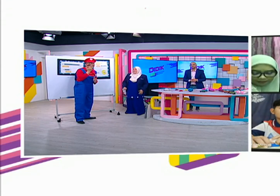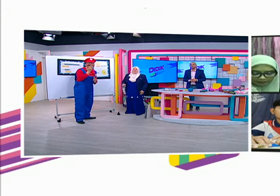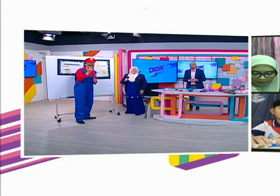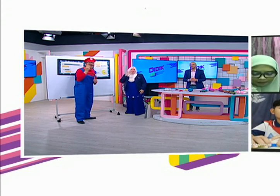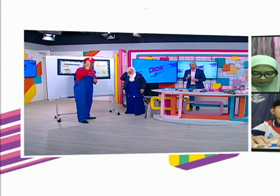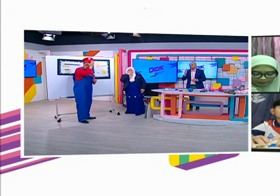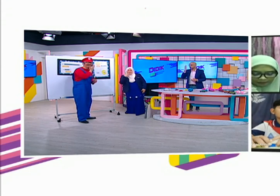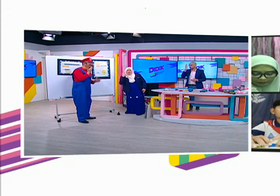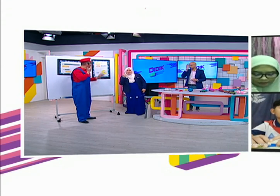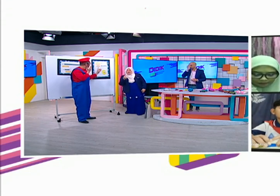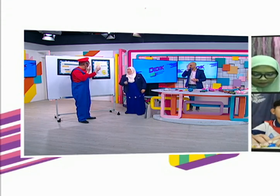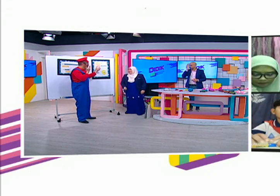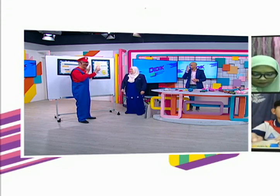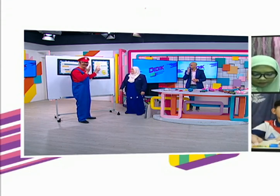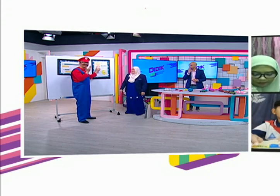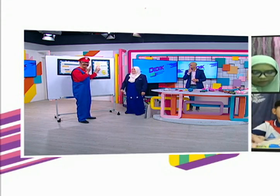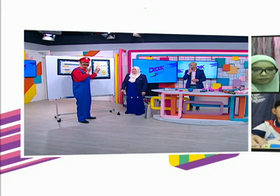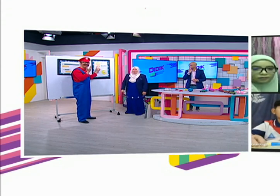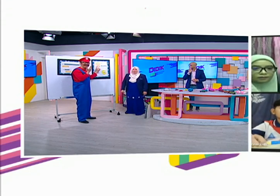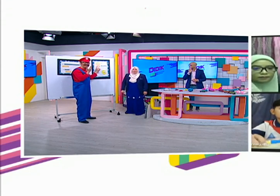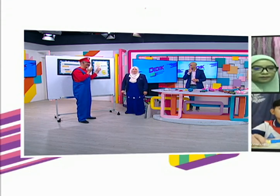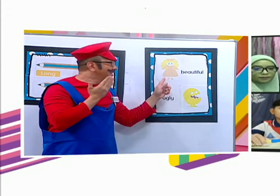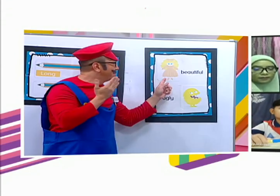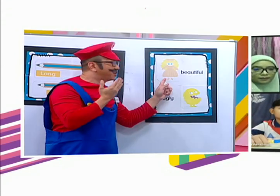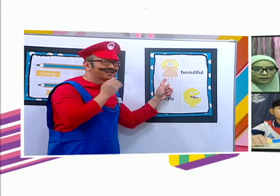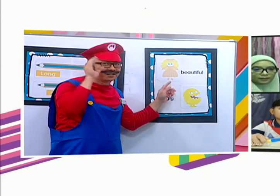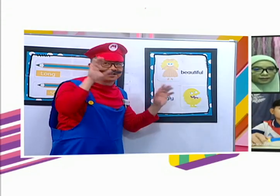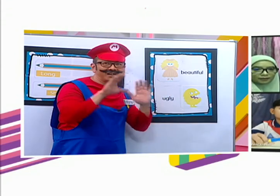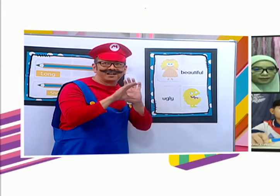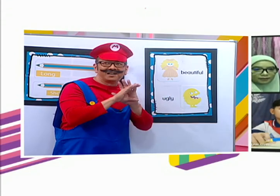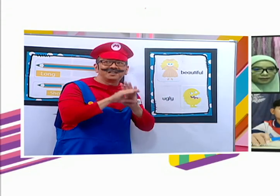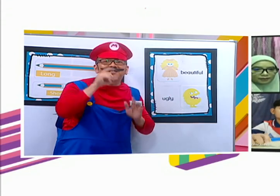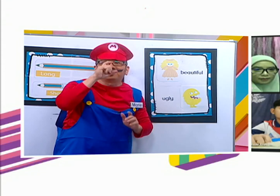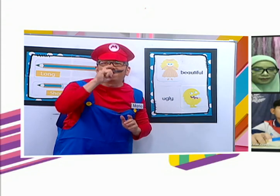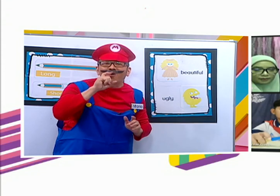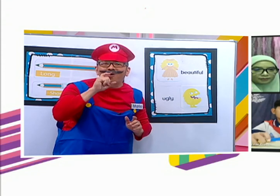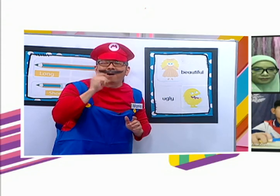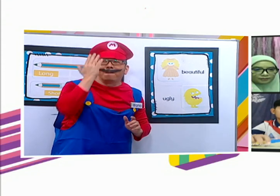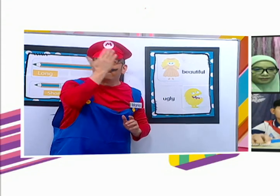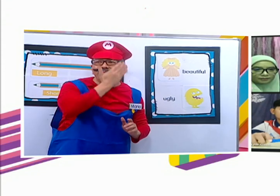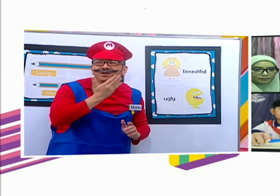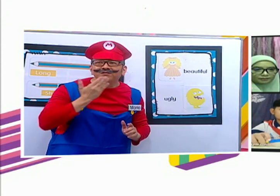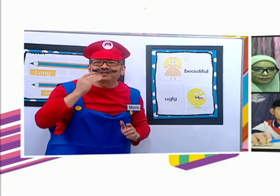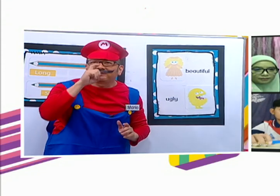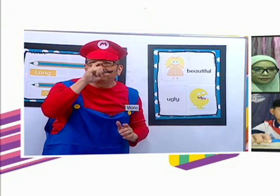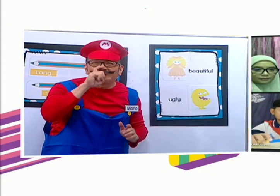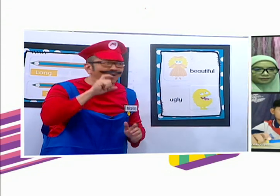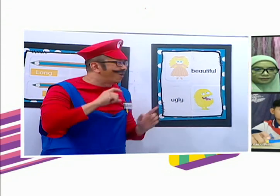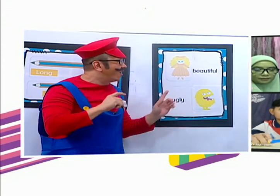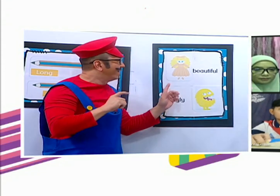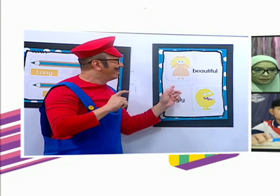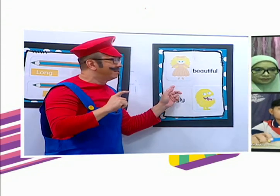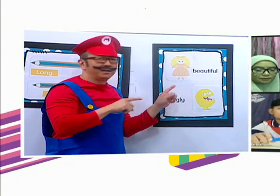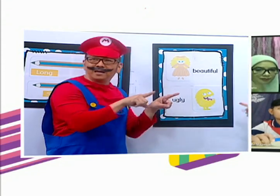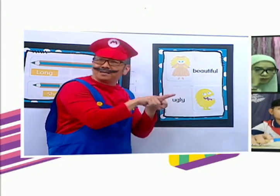Beautiful. Beautiful. Okay, see the picture here? It's a doll. Beautiful